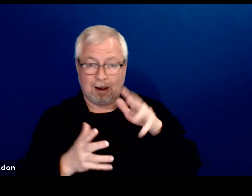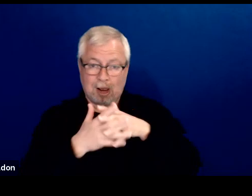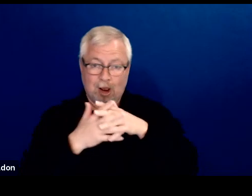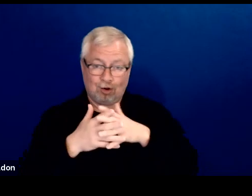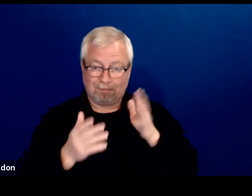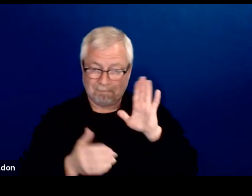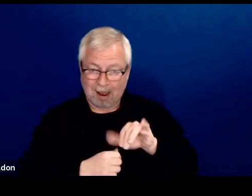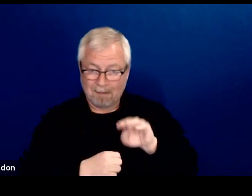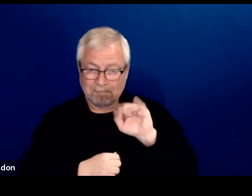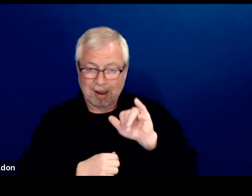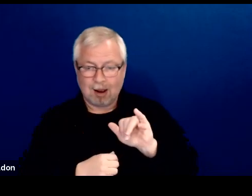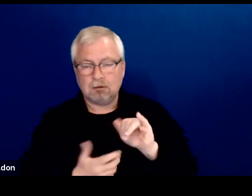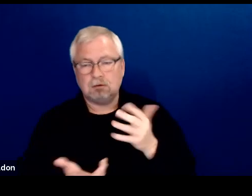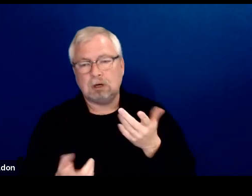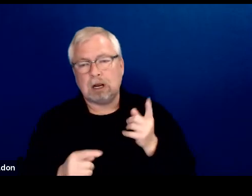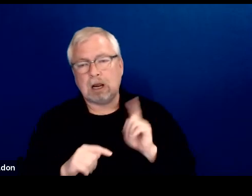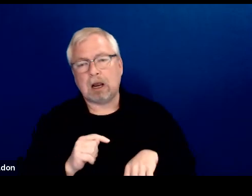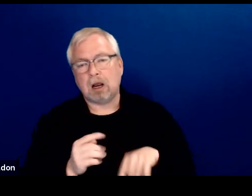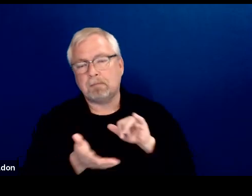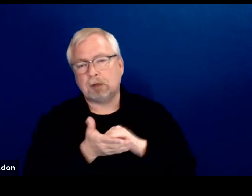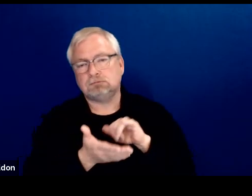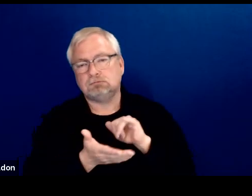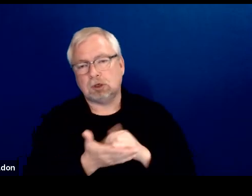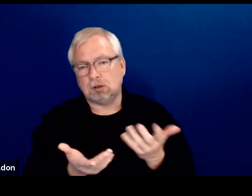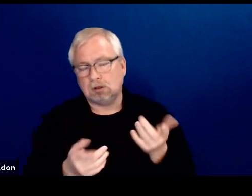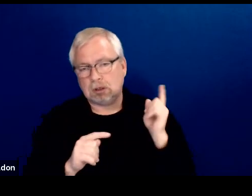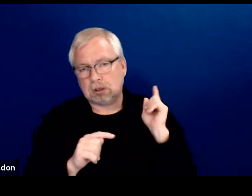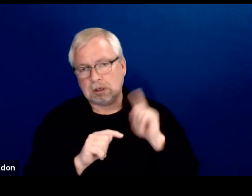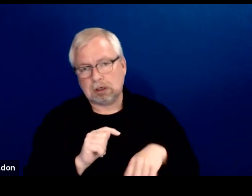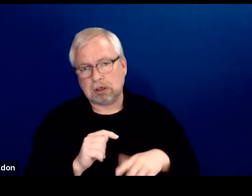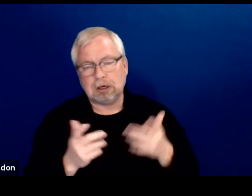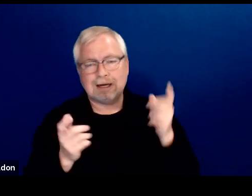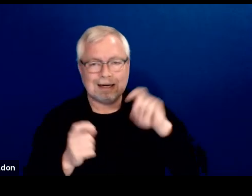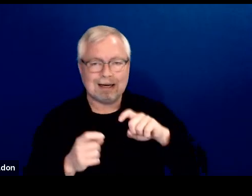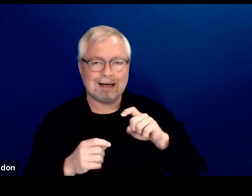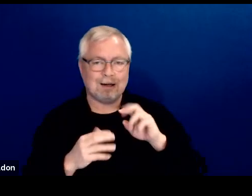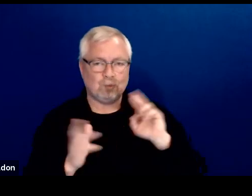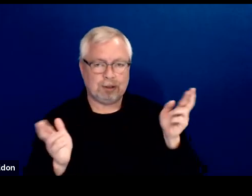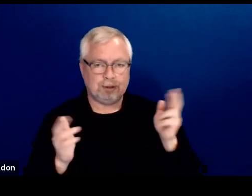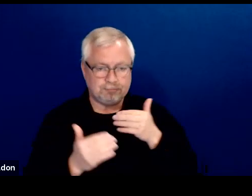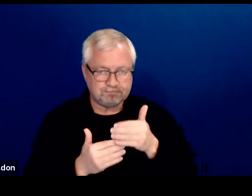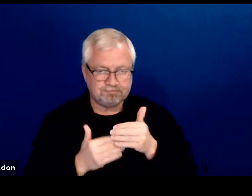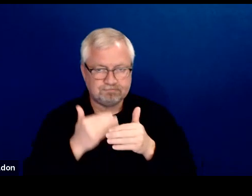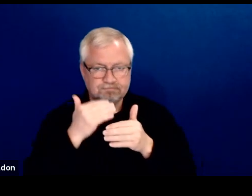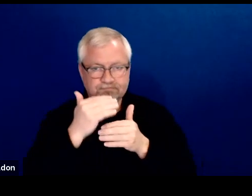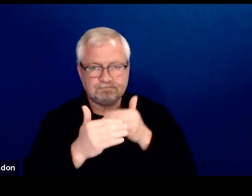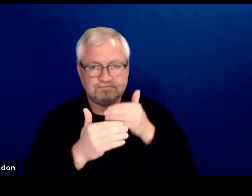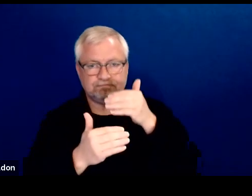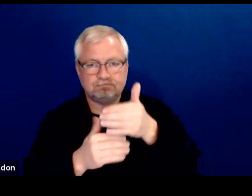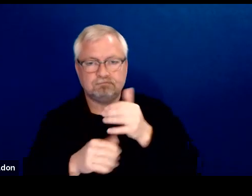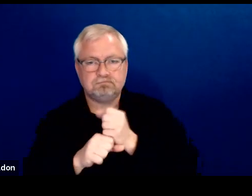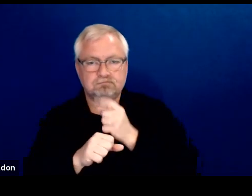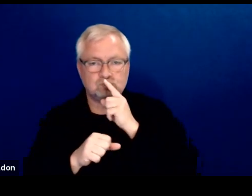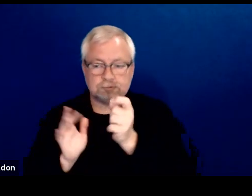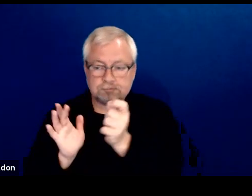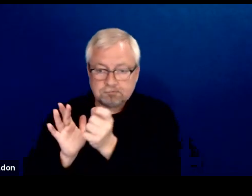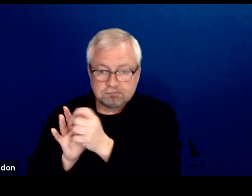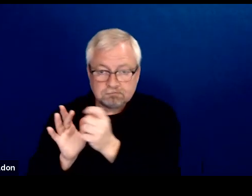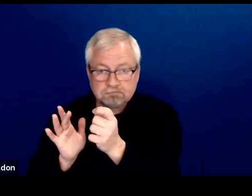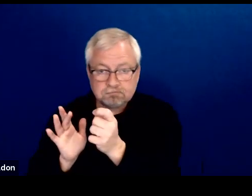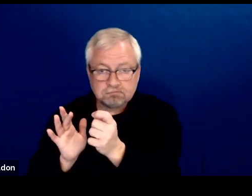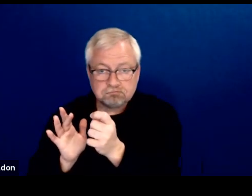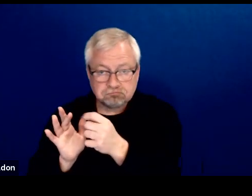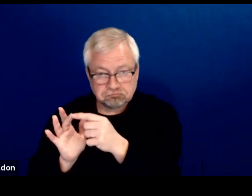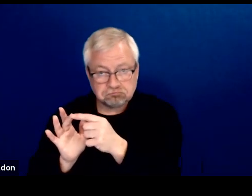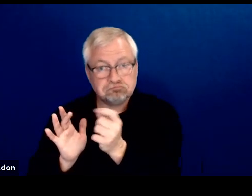needs to be used widely to make sure the number of people. This is a finger prick, almost instantaneous test that we can walk up to this